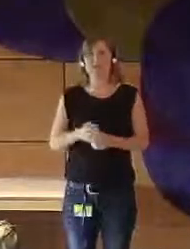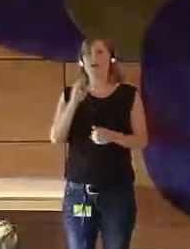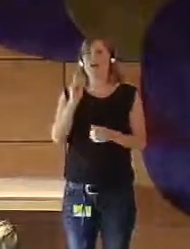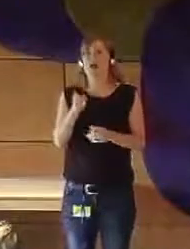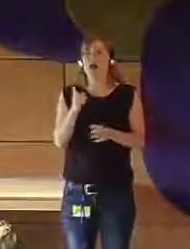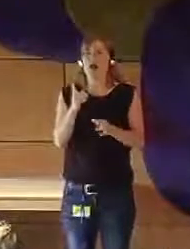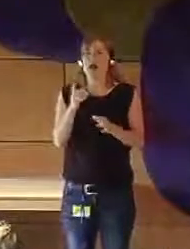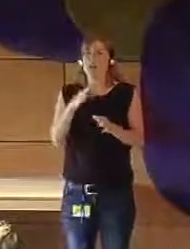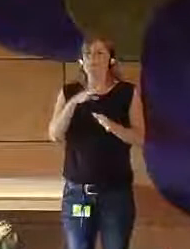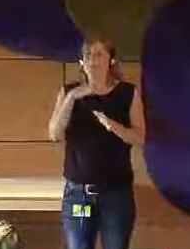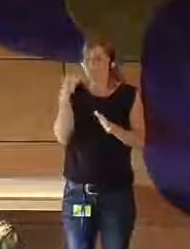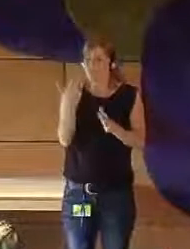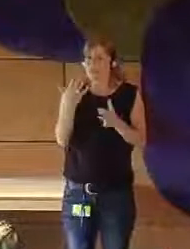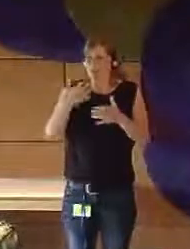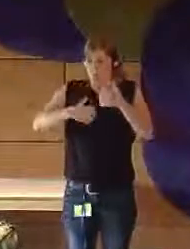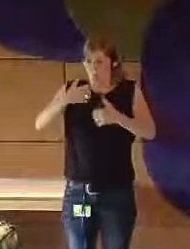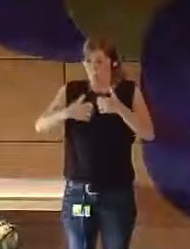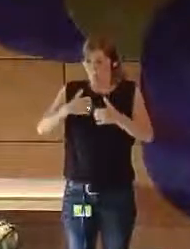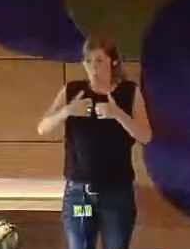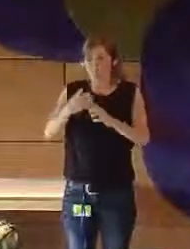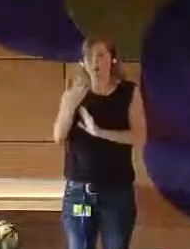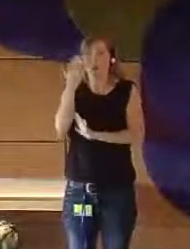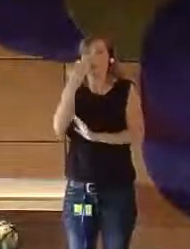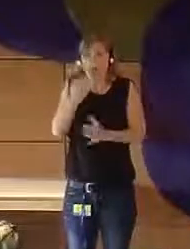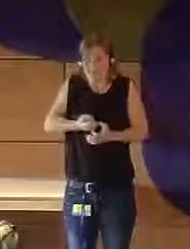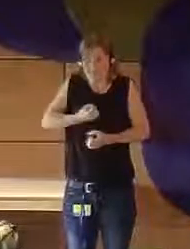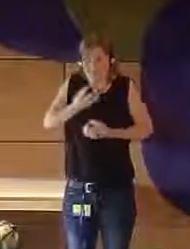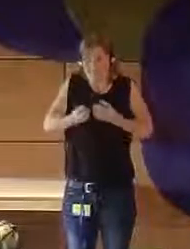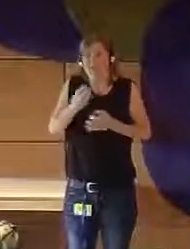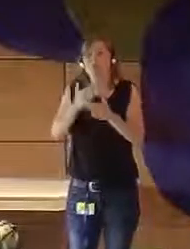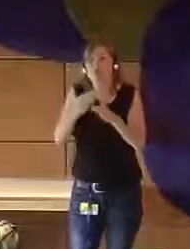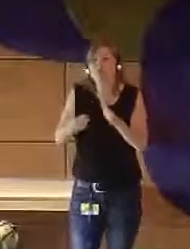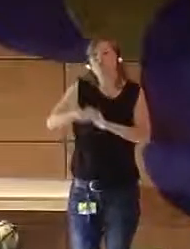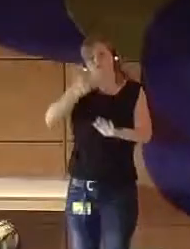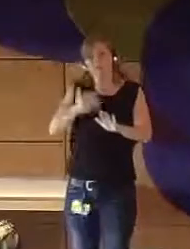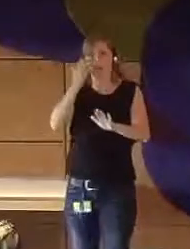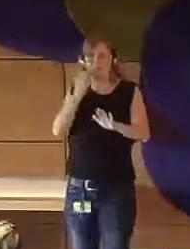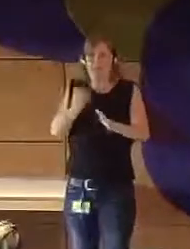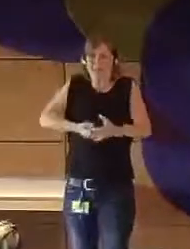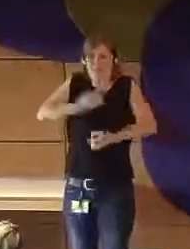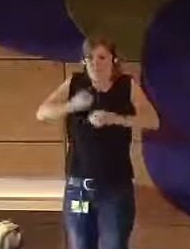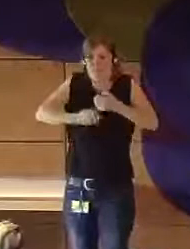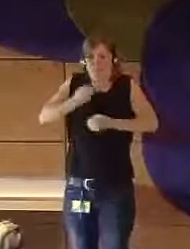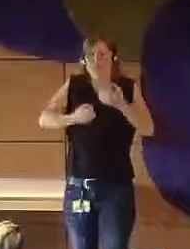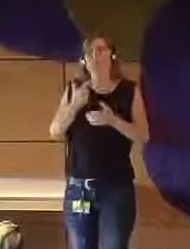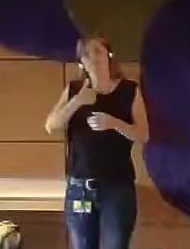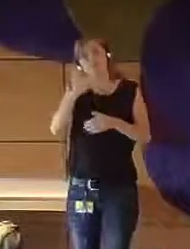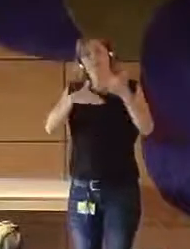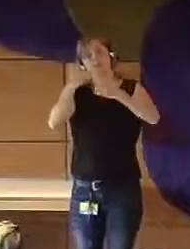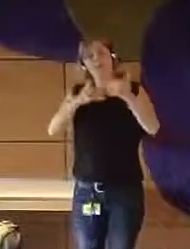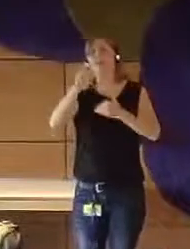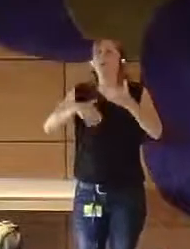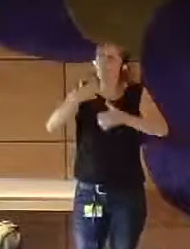So there are often some pointers for that. So I'm going to talk about hormones, I'm going to talk about puberty, I'm going to talk about